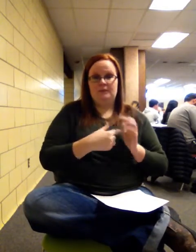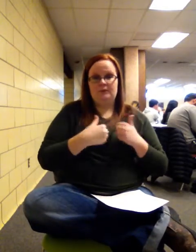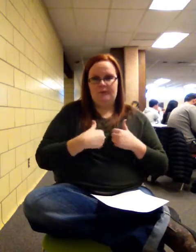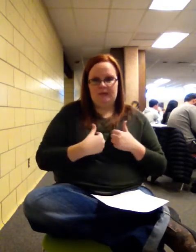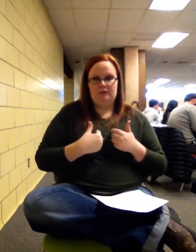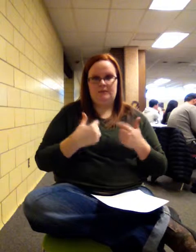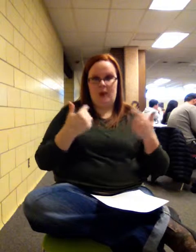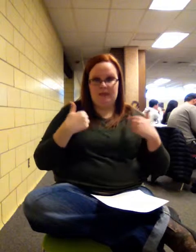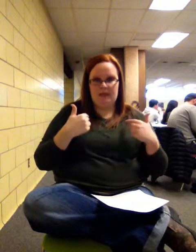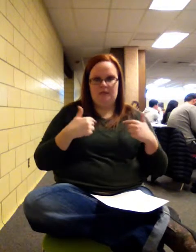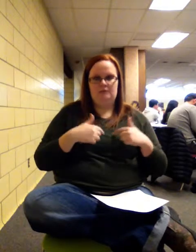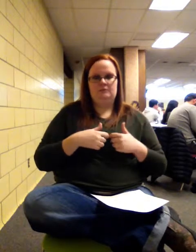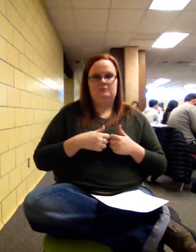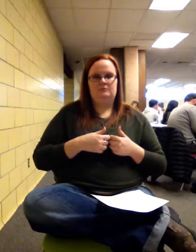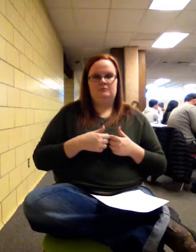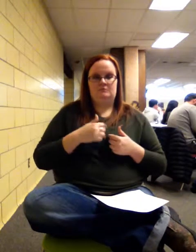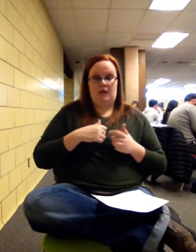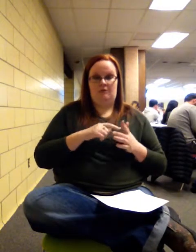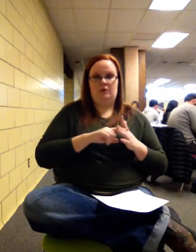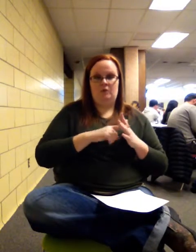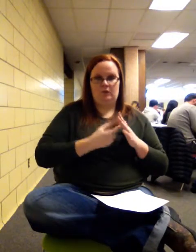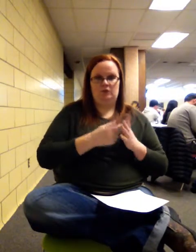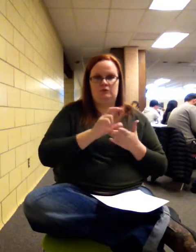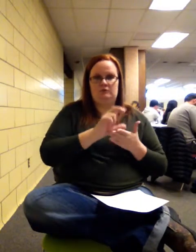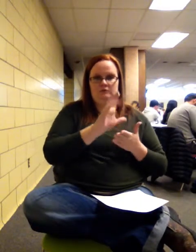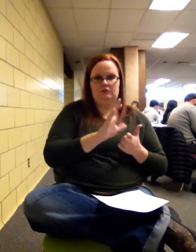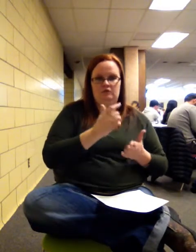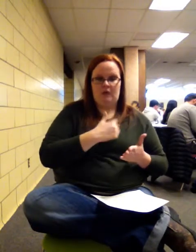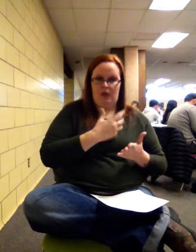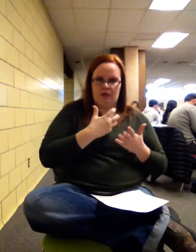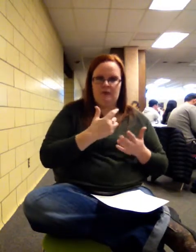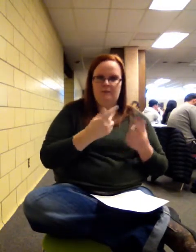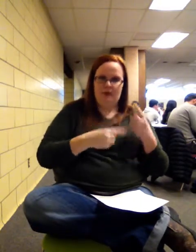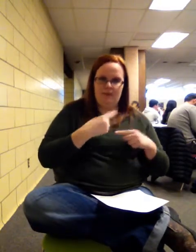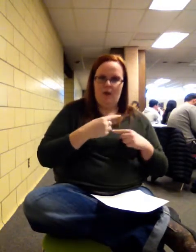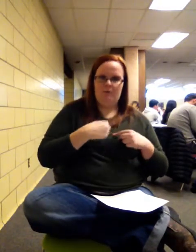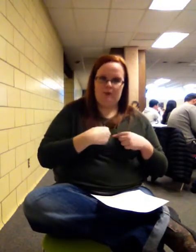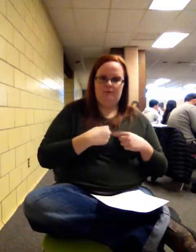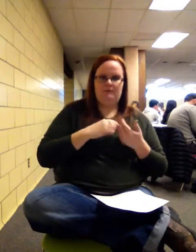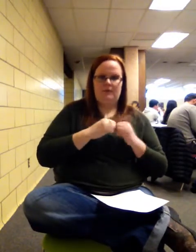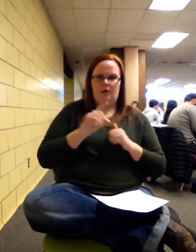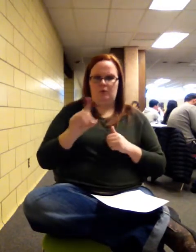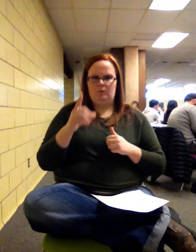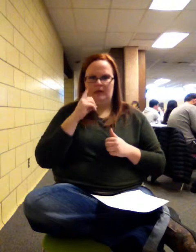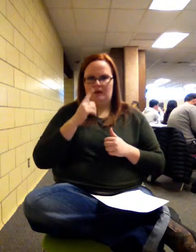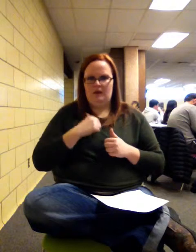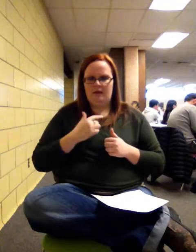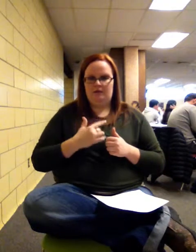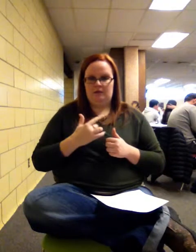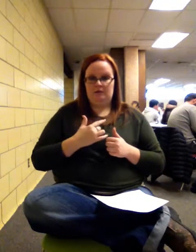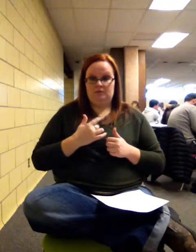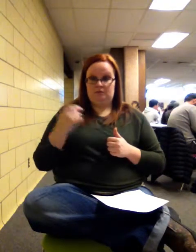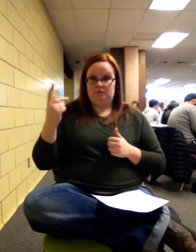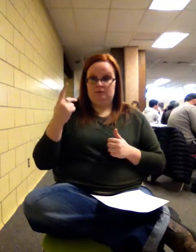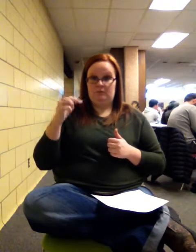about me. Okay, I'm the original investor, so I want it to be all about me. How do you think I feel? You and I own the exact